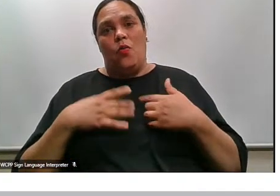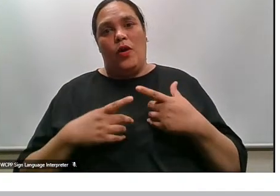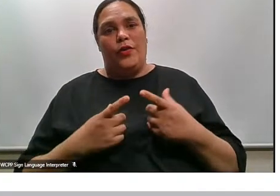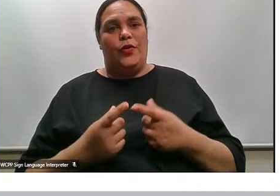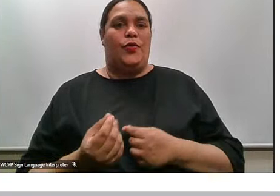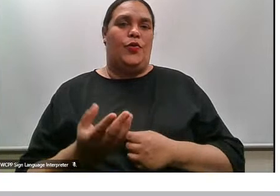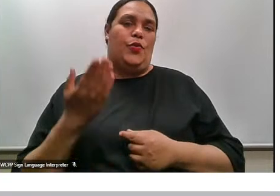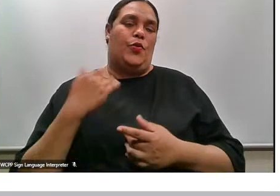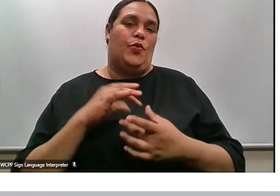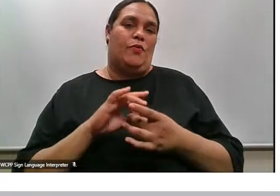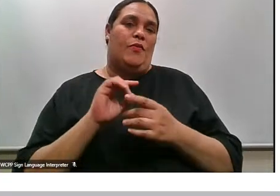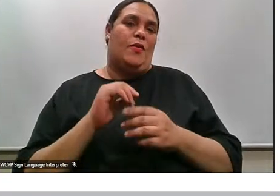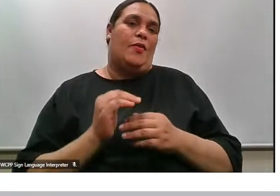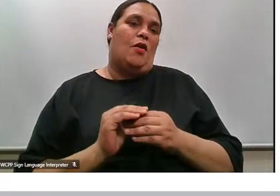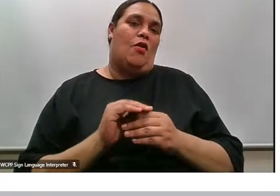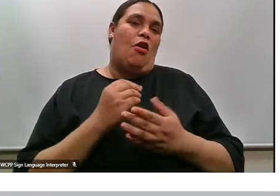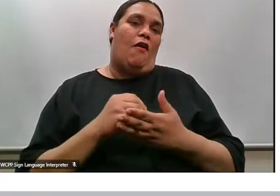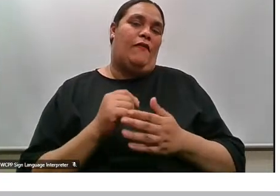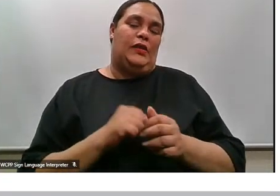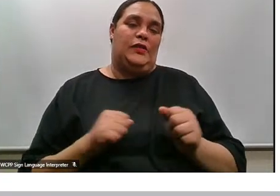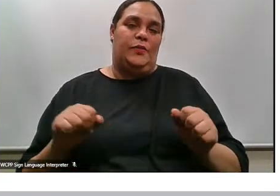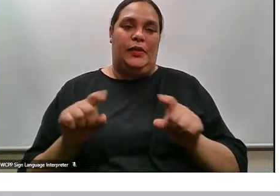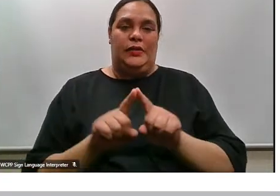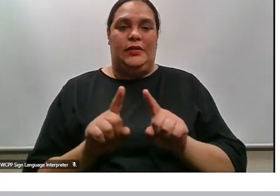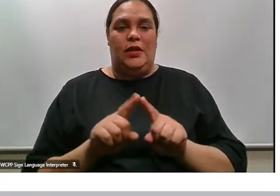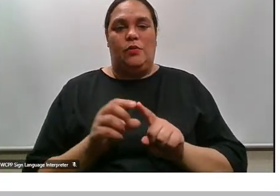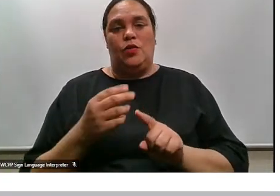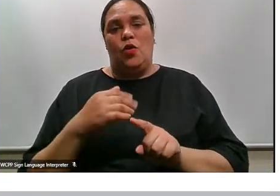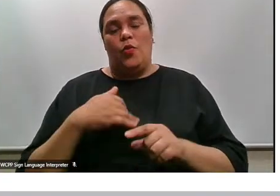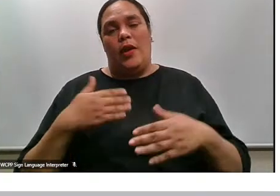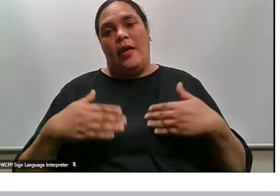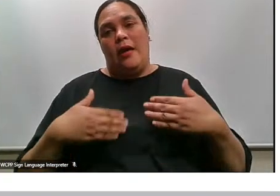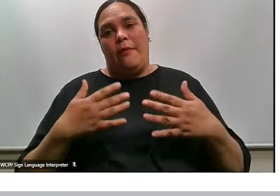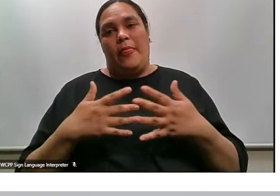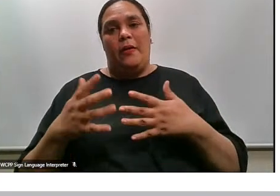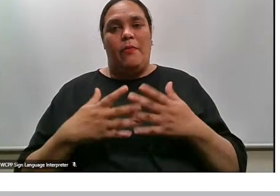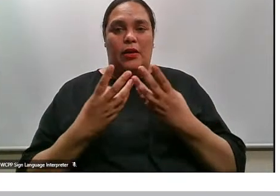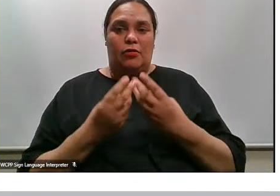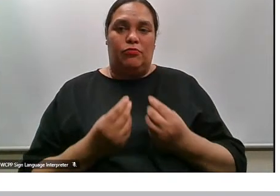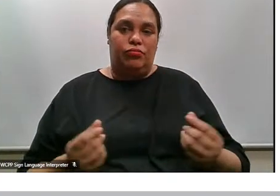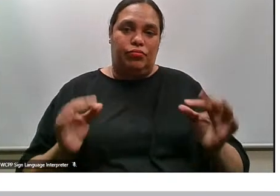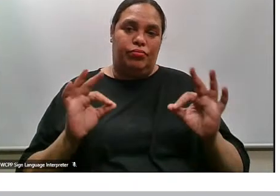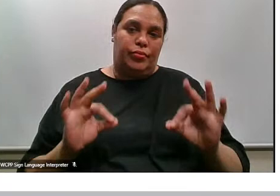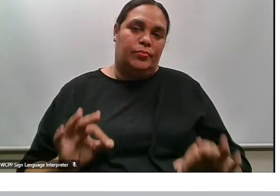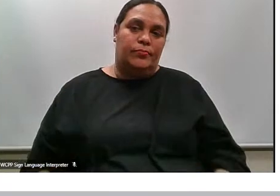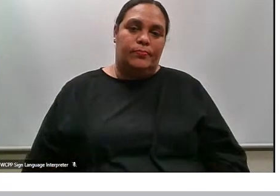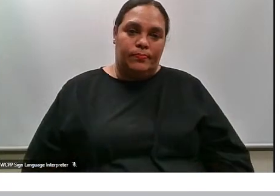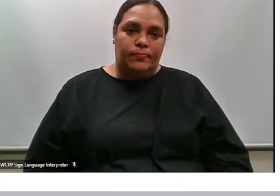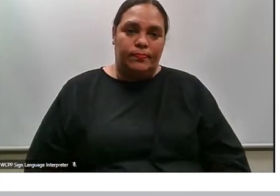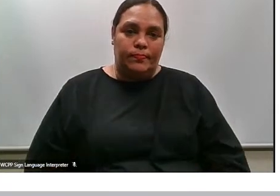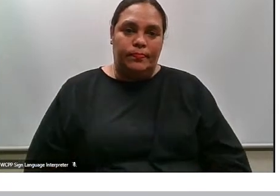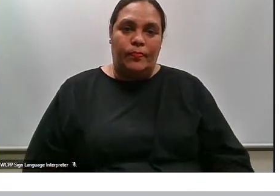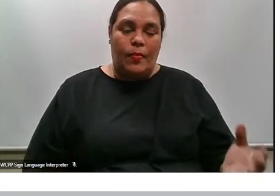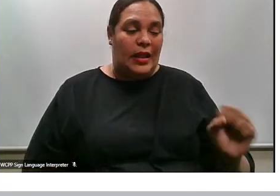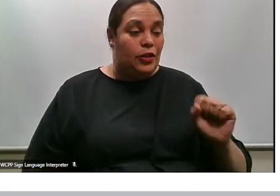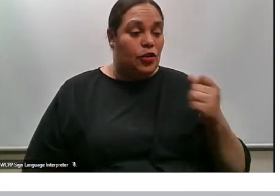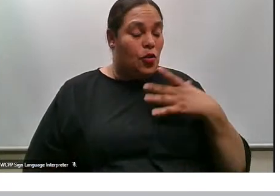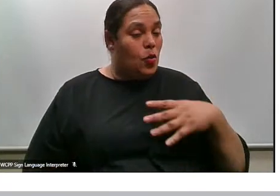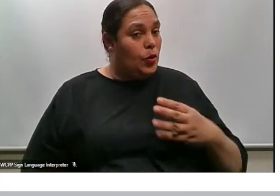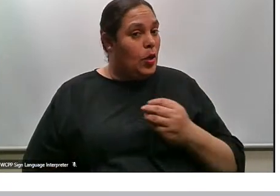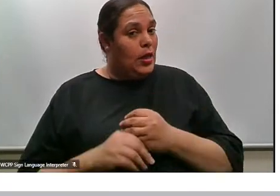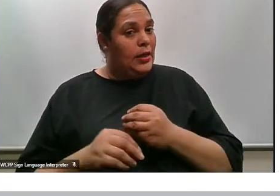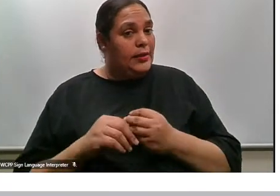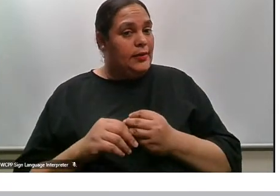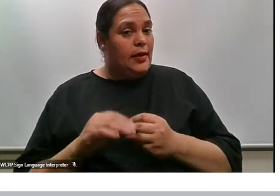in relation to the office space as well. So we're glad that matter has come to a close. Sandiso, you want to touch on the